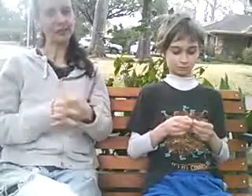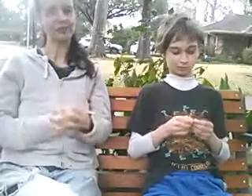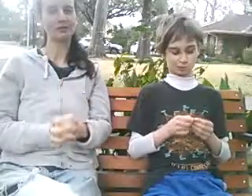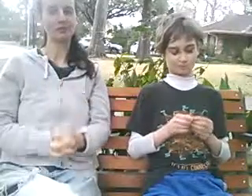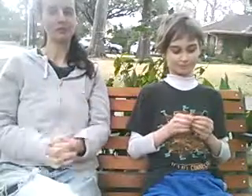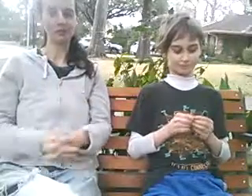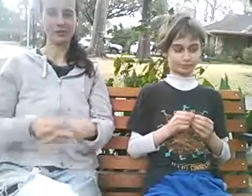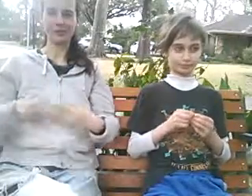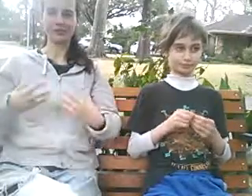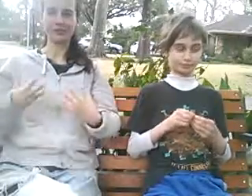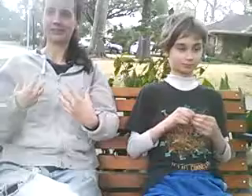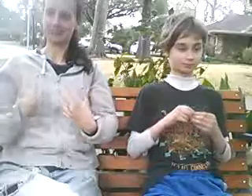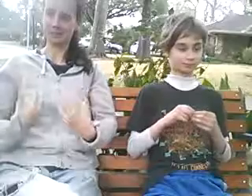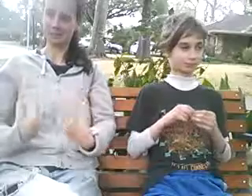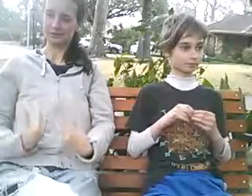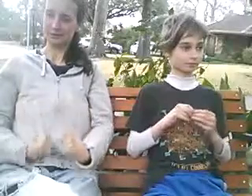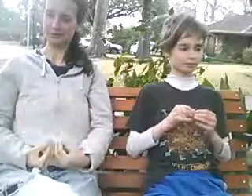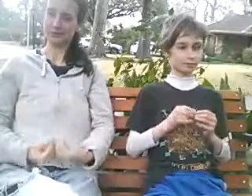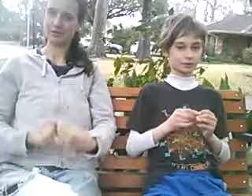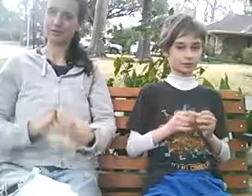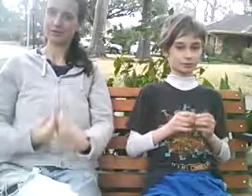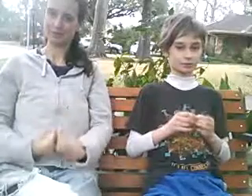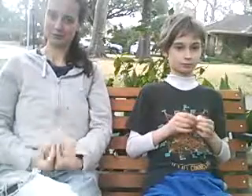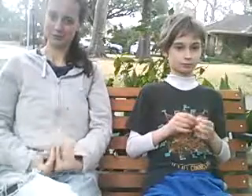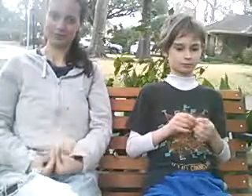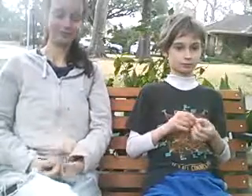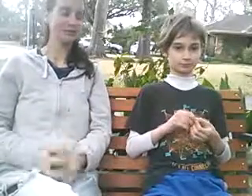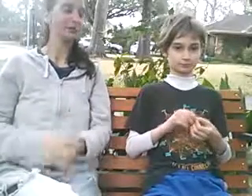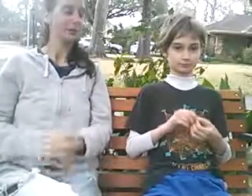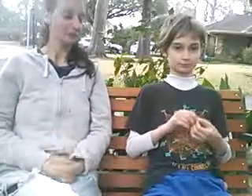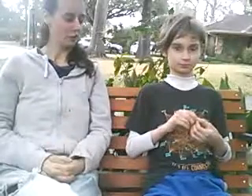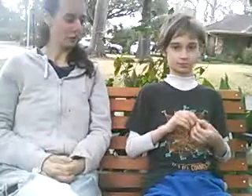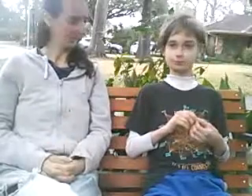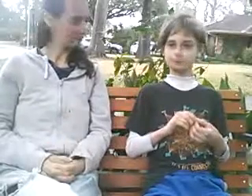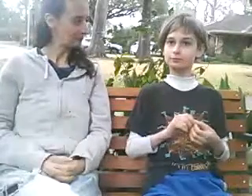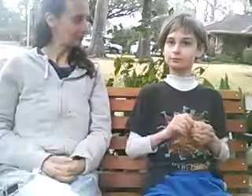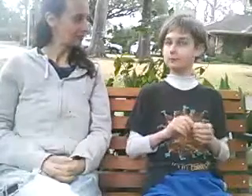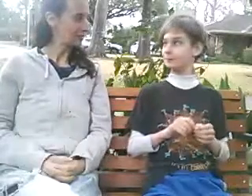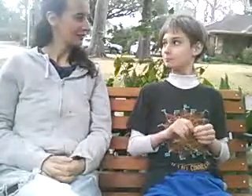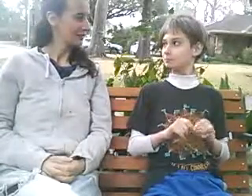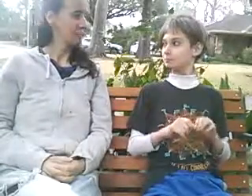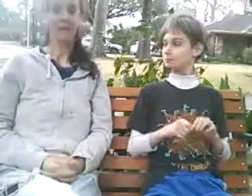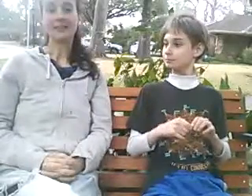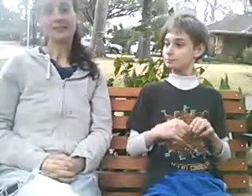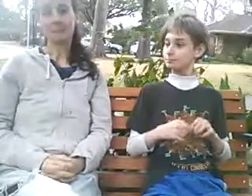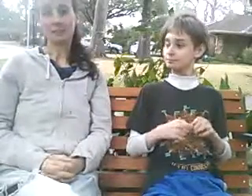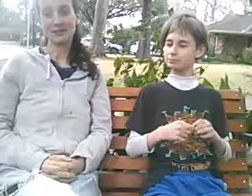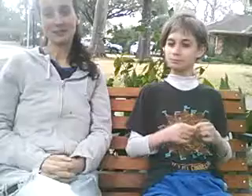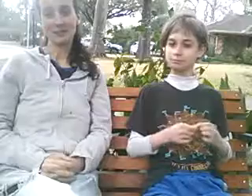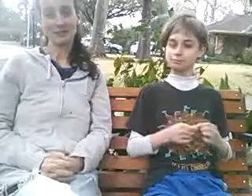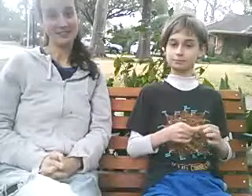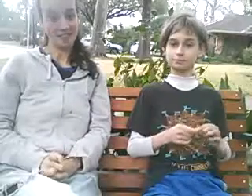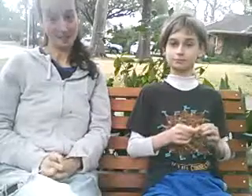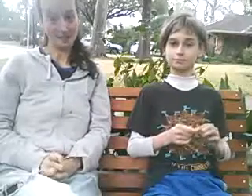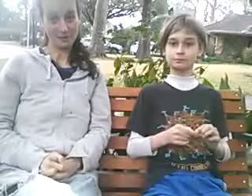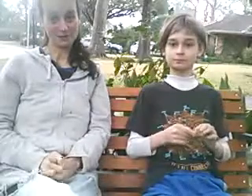but if you do a lot of yoga and you do a lot of breathing, you can. But the purpose of this video is not to talk about Tourette's.